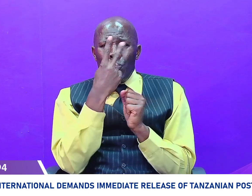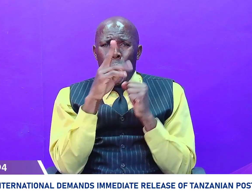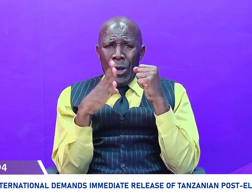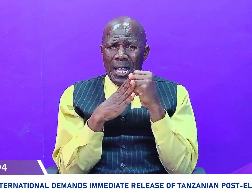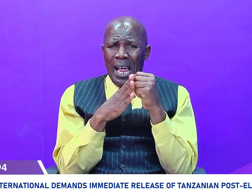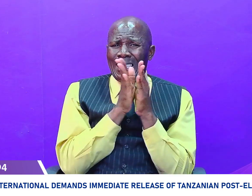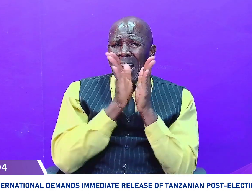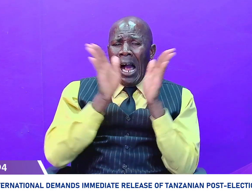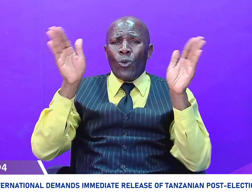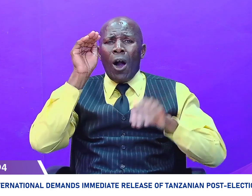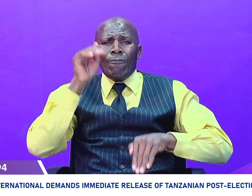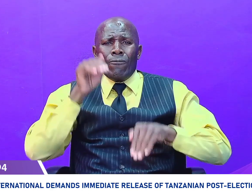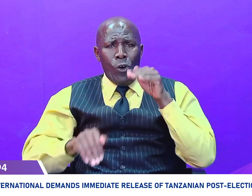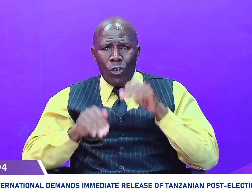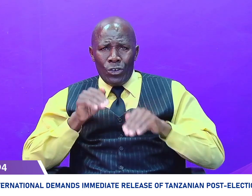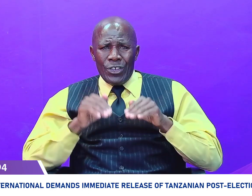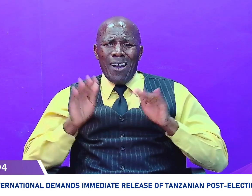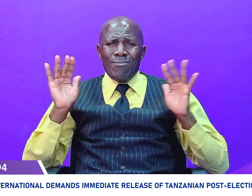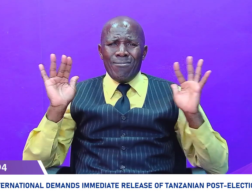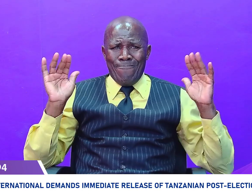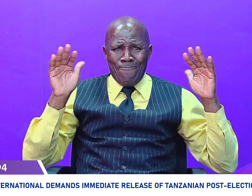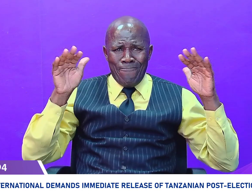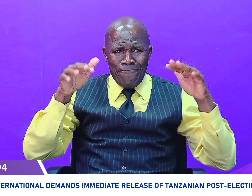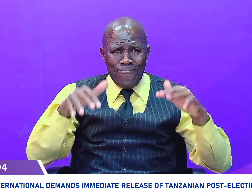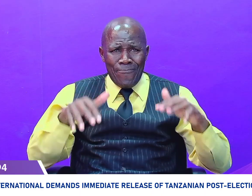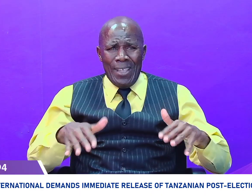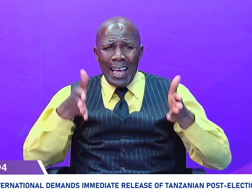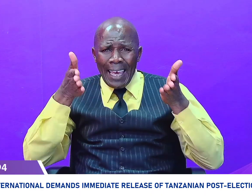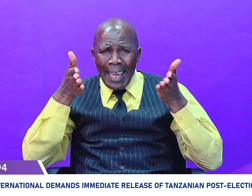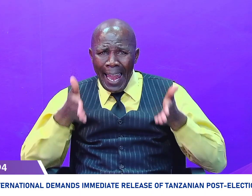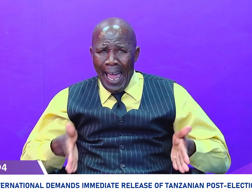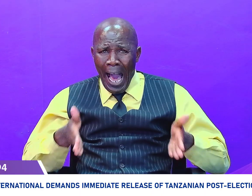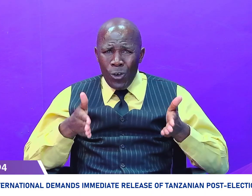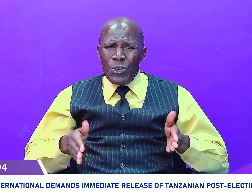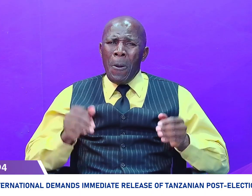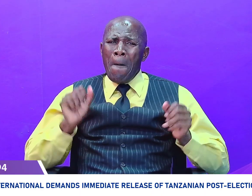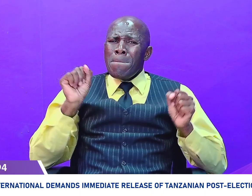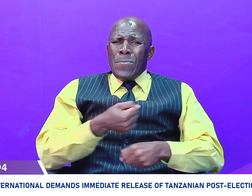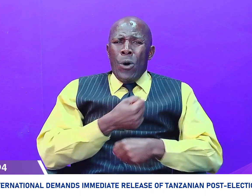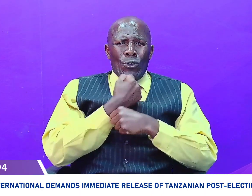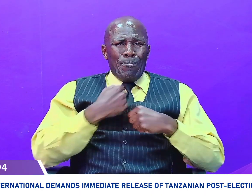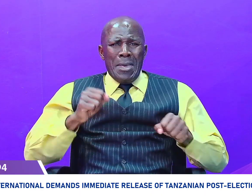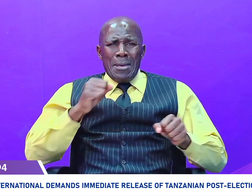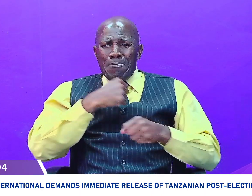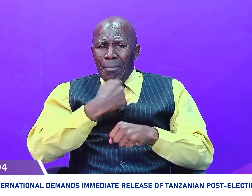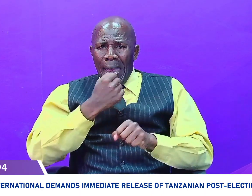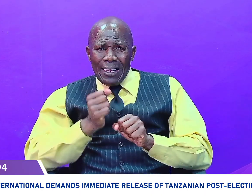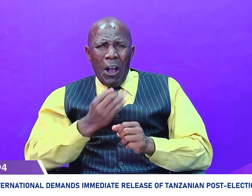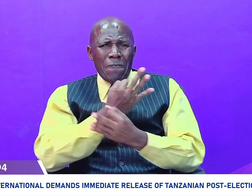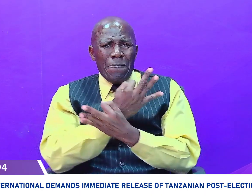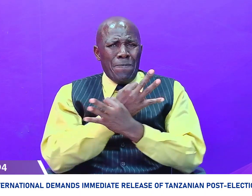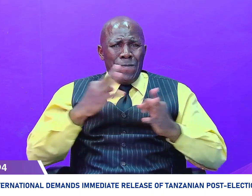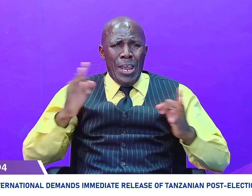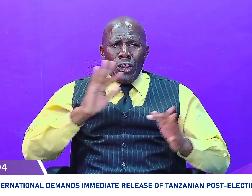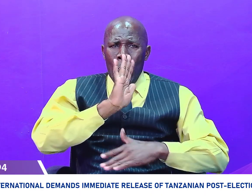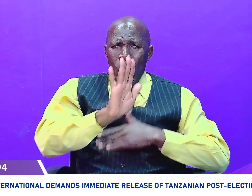government's actions following the October 29th general election, calling for the immediate